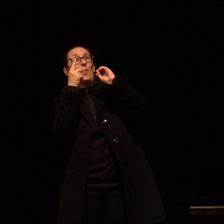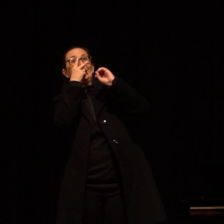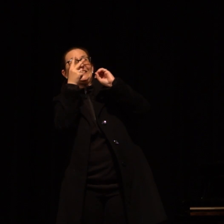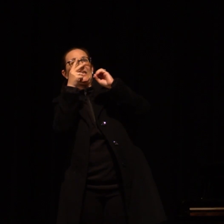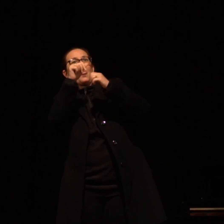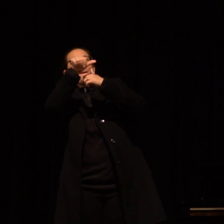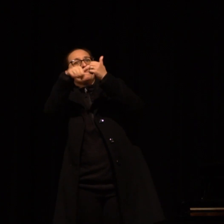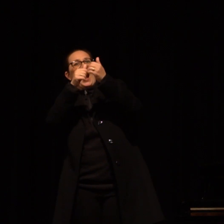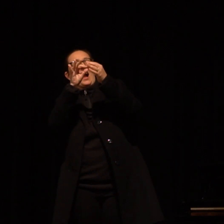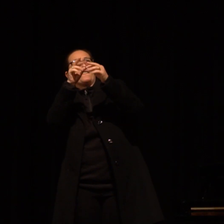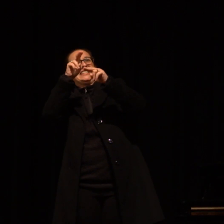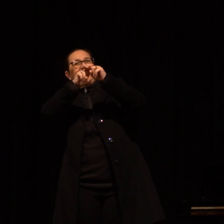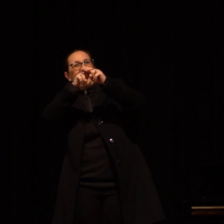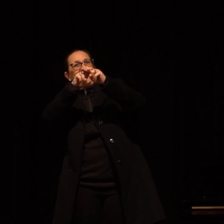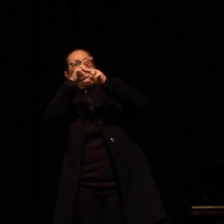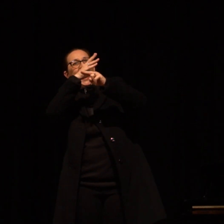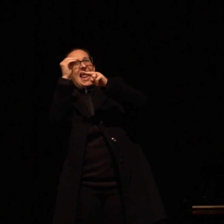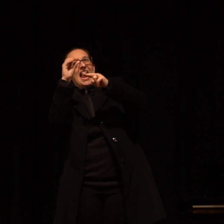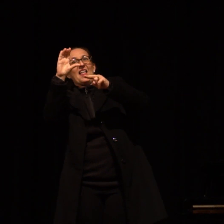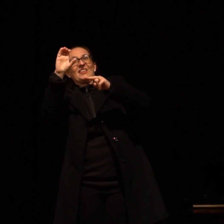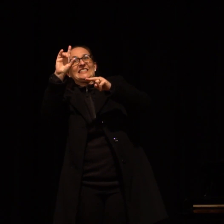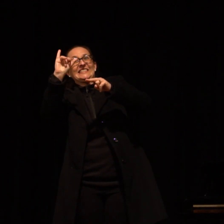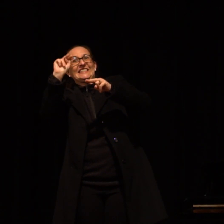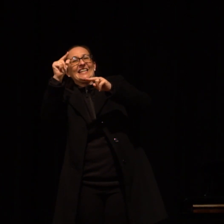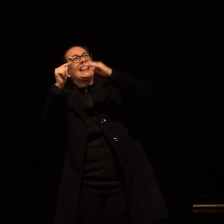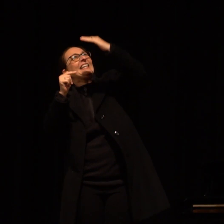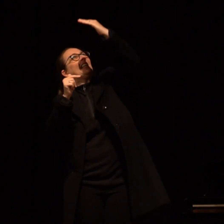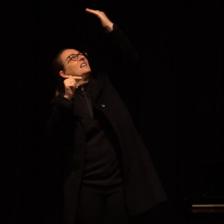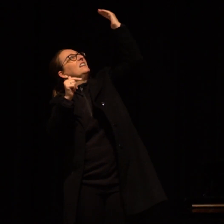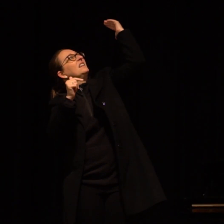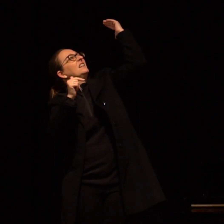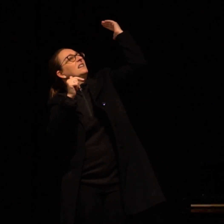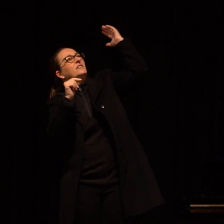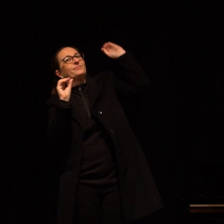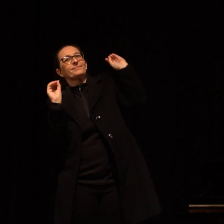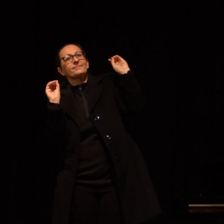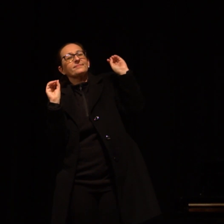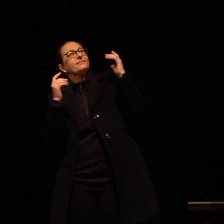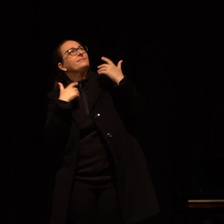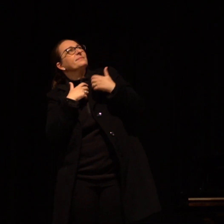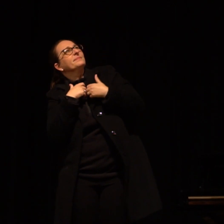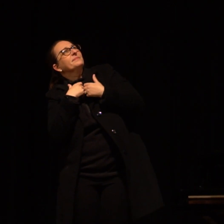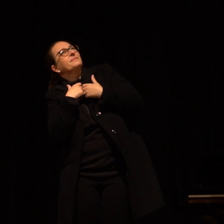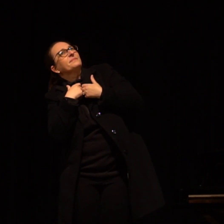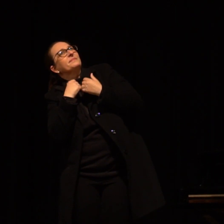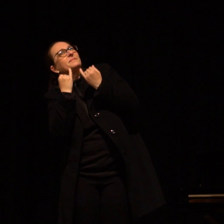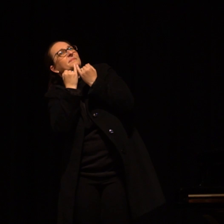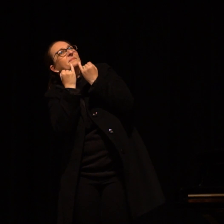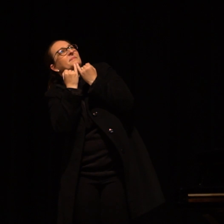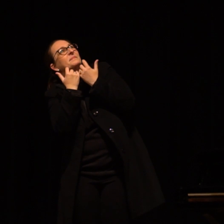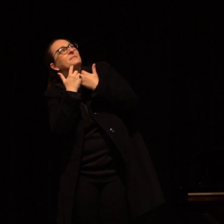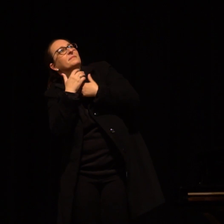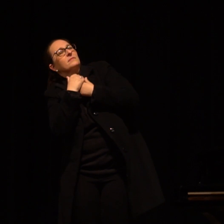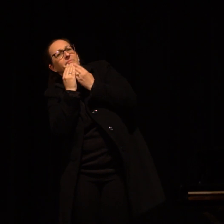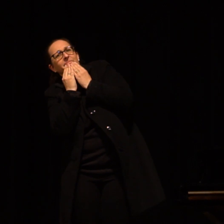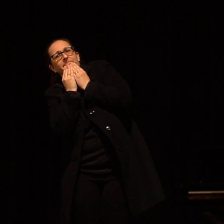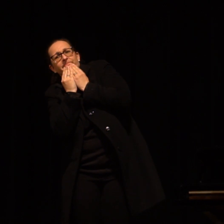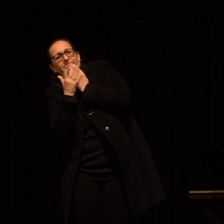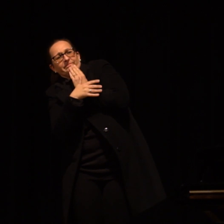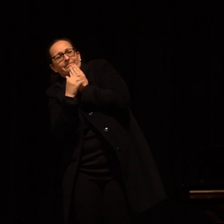I couldn't hear anything, and I was behind the seat. And I looked at the ceiling. I'm by myself.